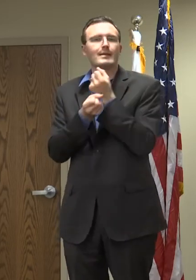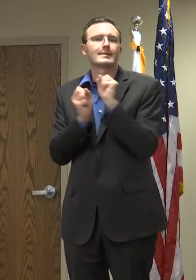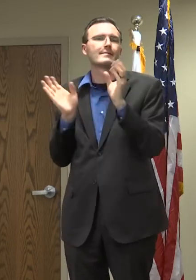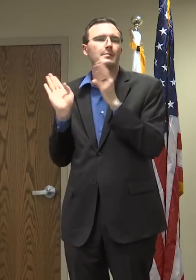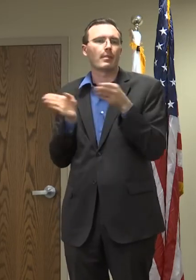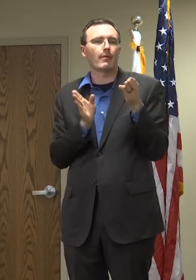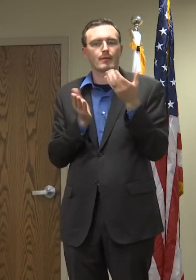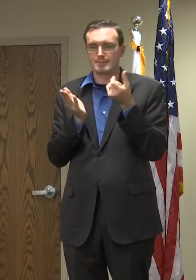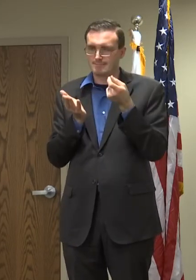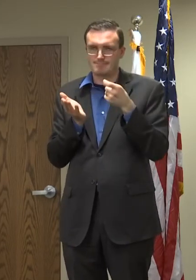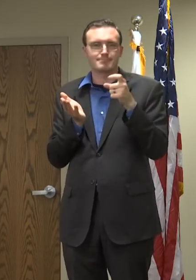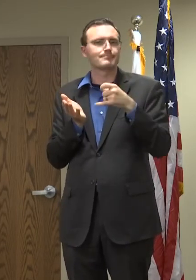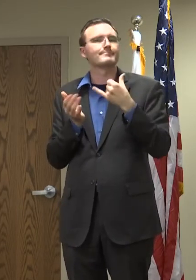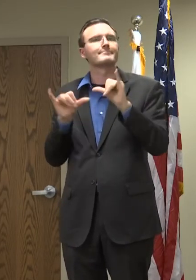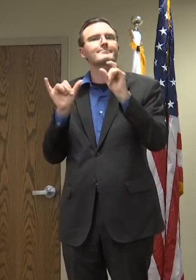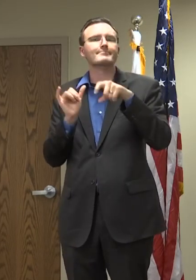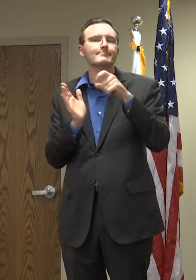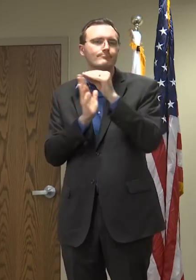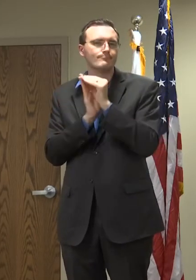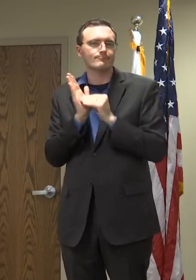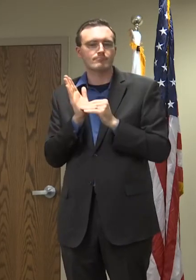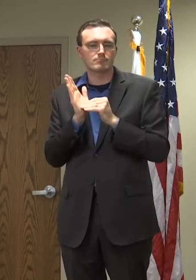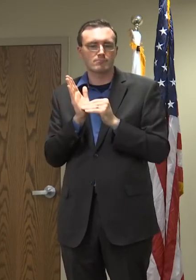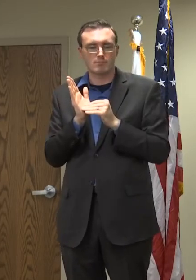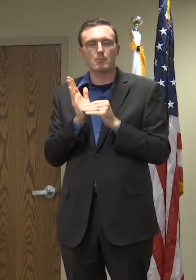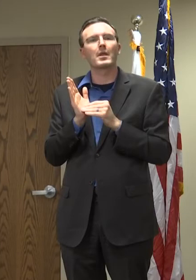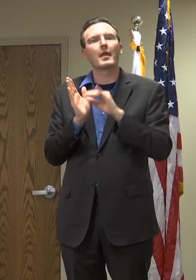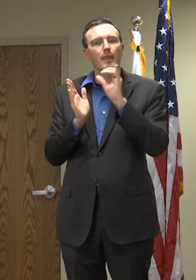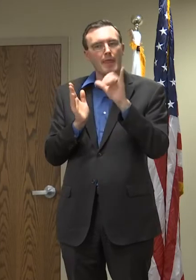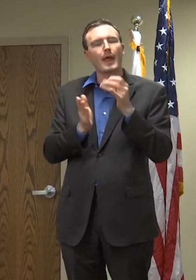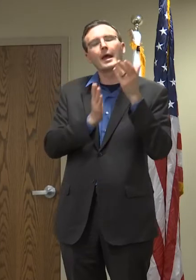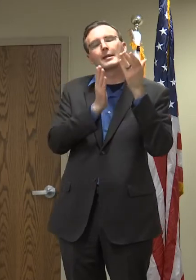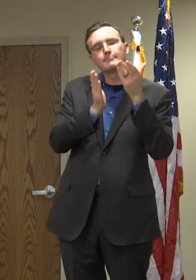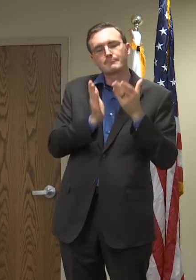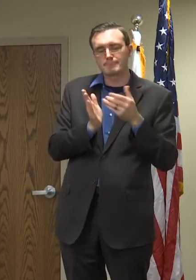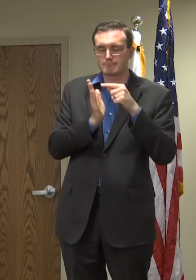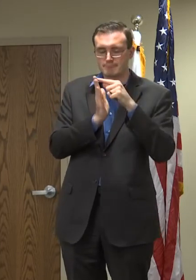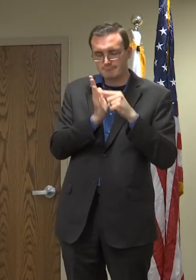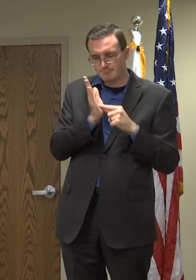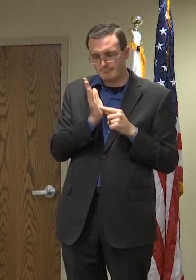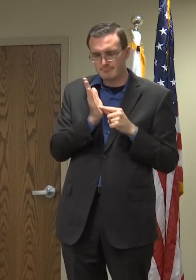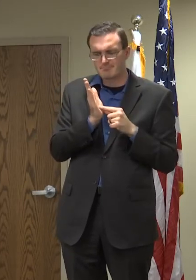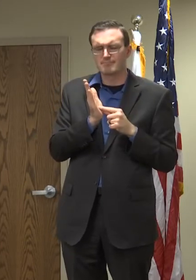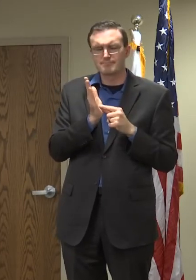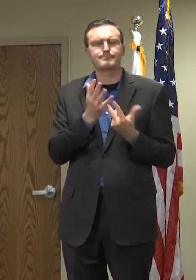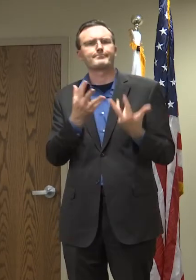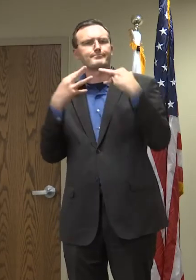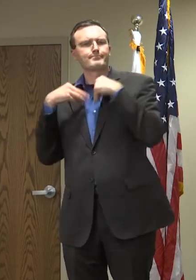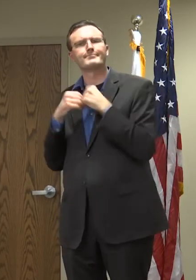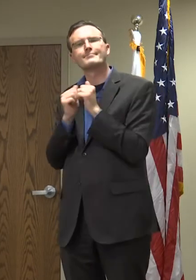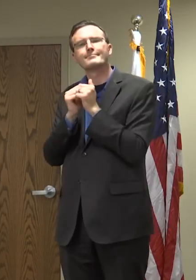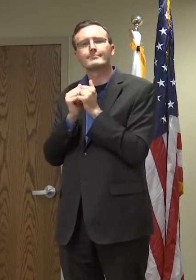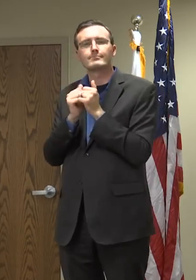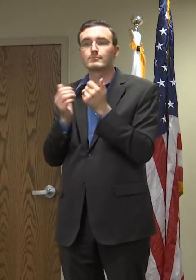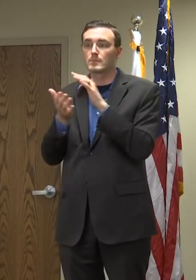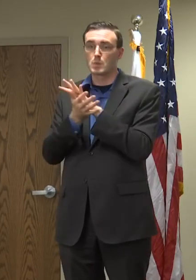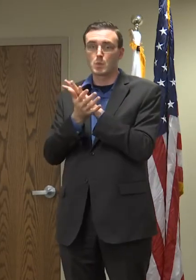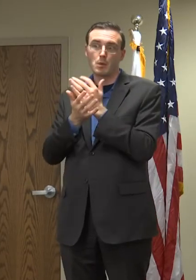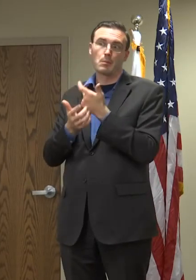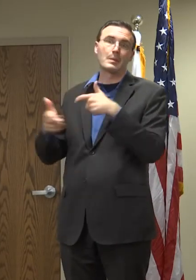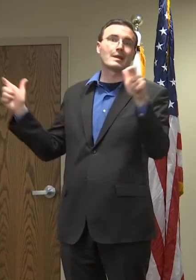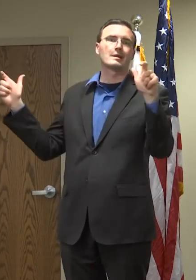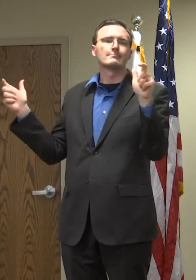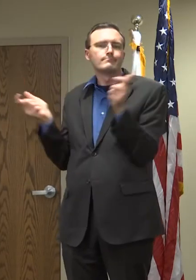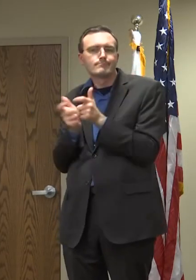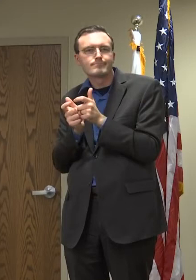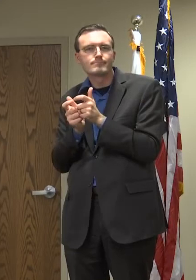guidance. We're trying to figure out now, how do you operationalize the guidance? Like, how do you put it into effect? based on school size, classroom size, number